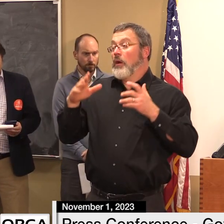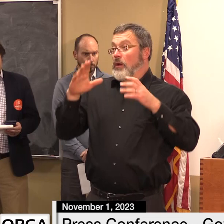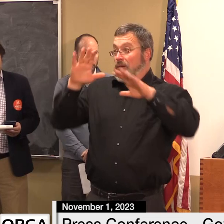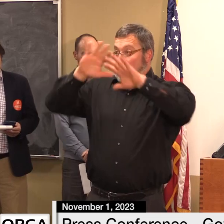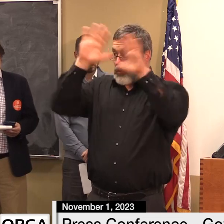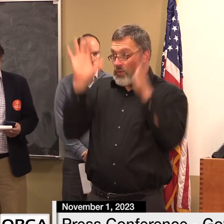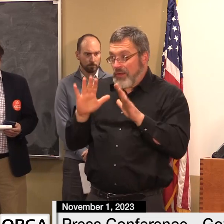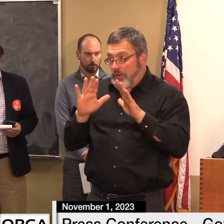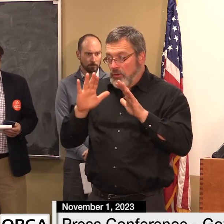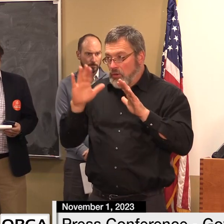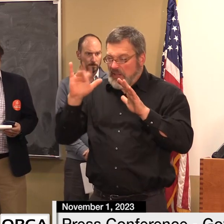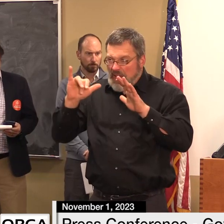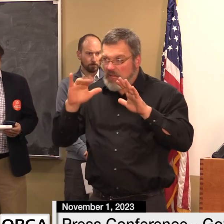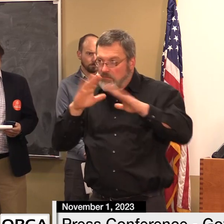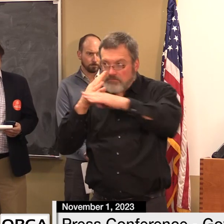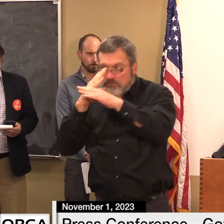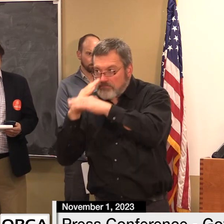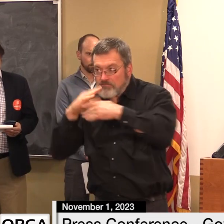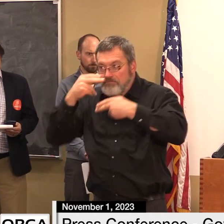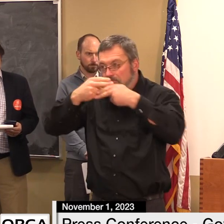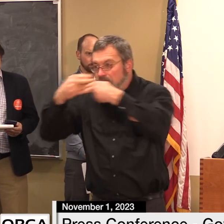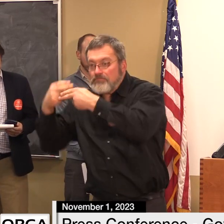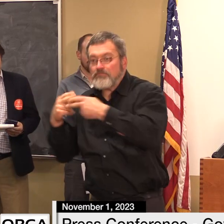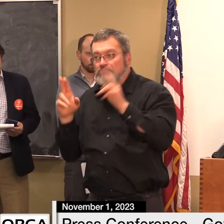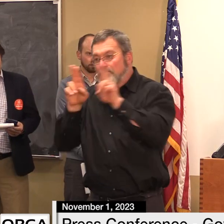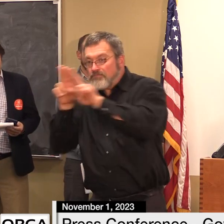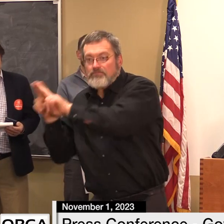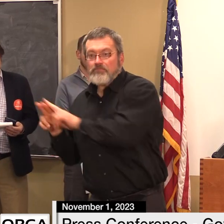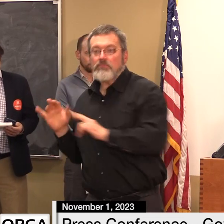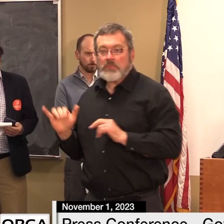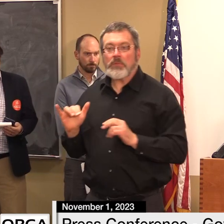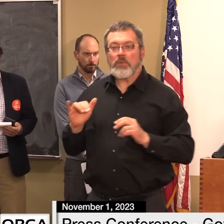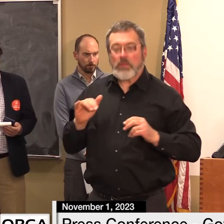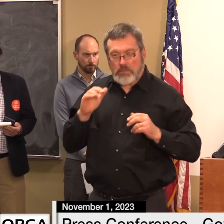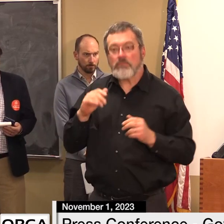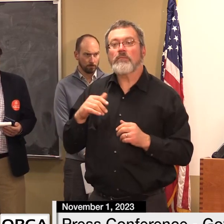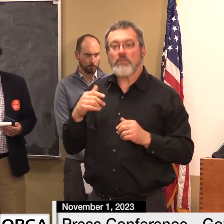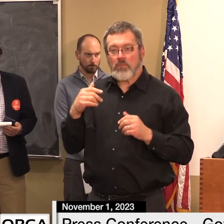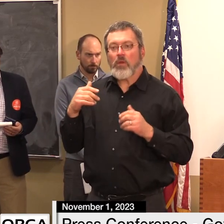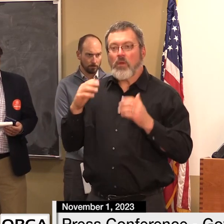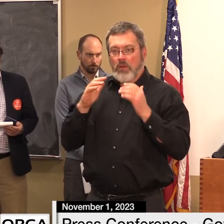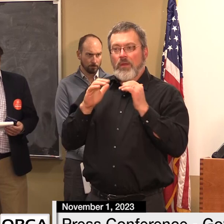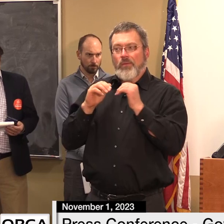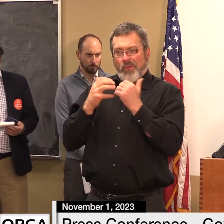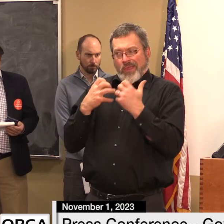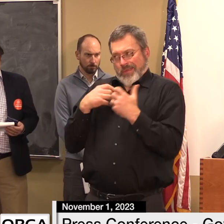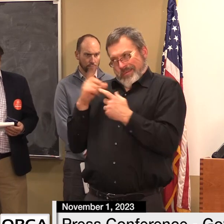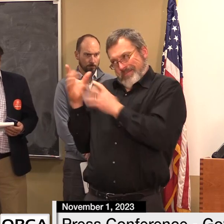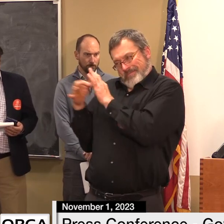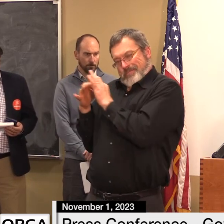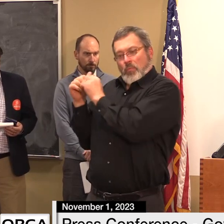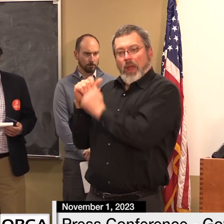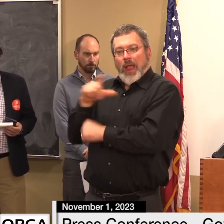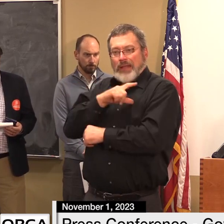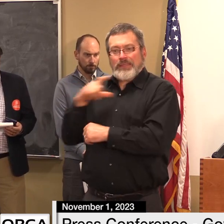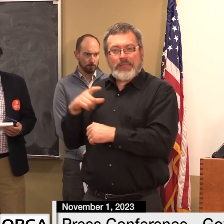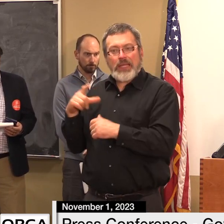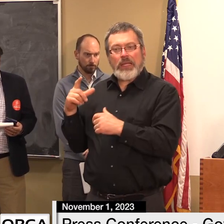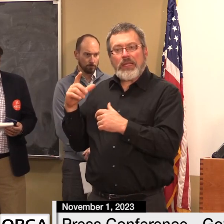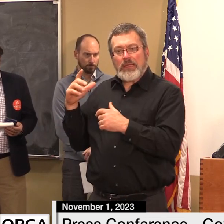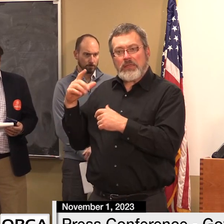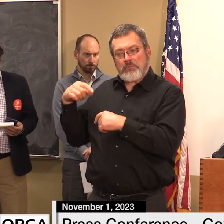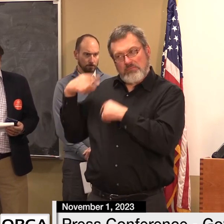it's a win-win. That's why I propose and work with the legislature to secure tens of millions of dollars for these efforts over the